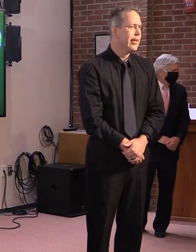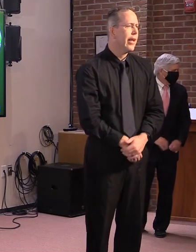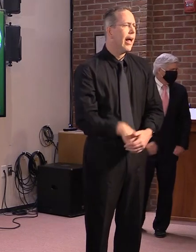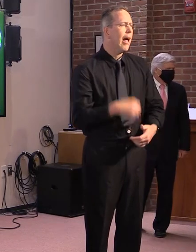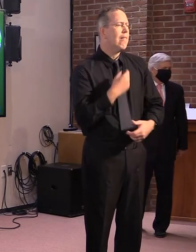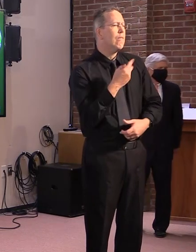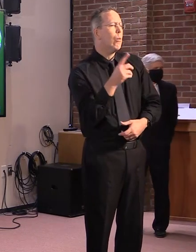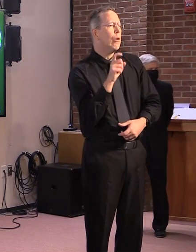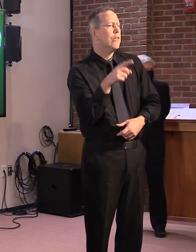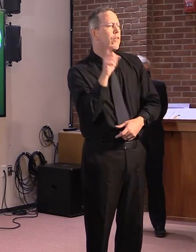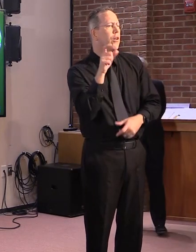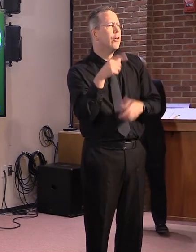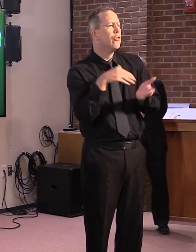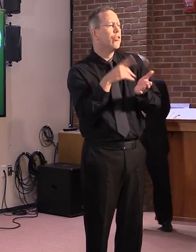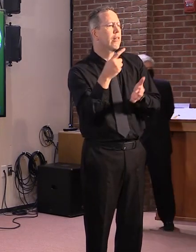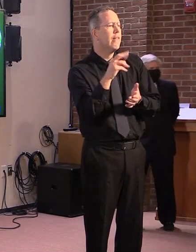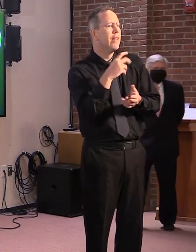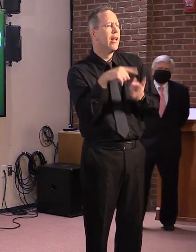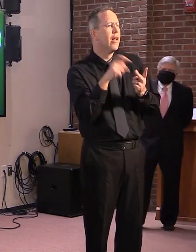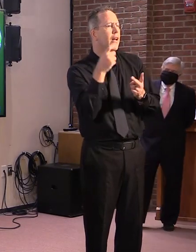All right. Sounds like a deal.